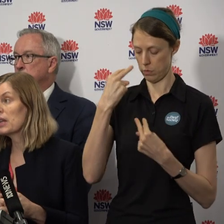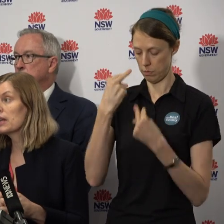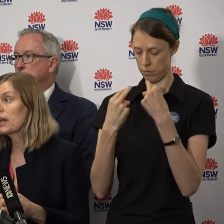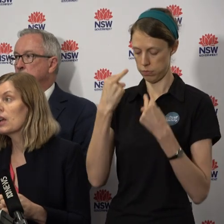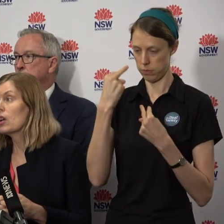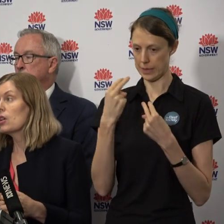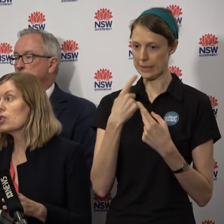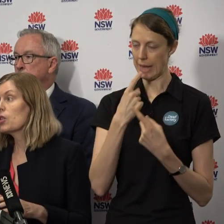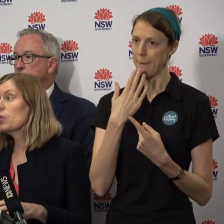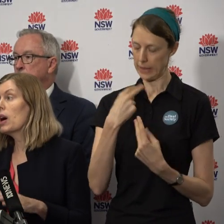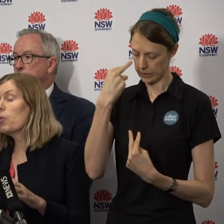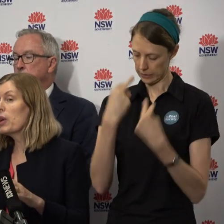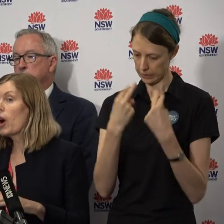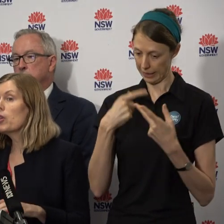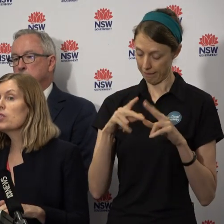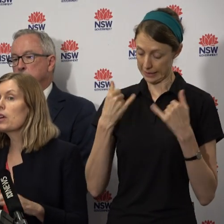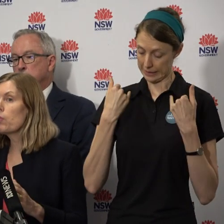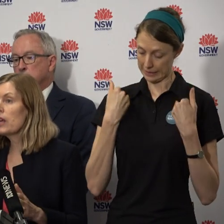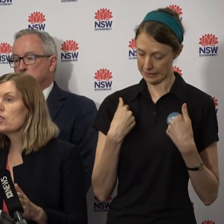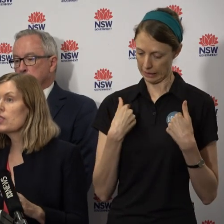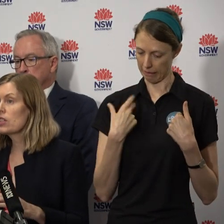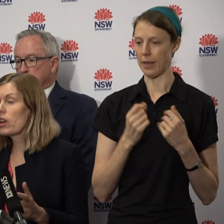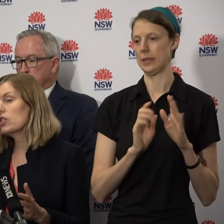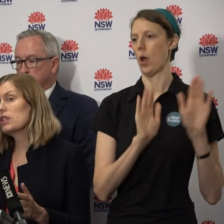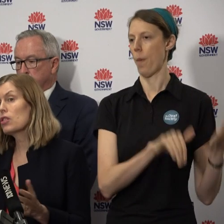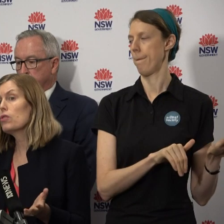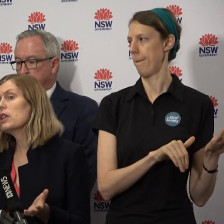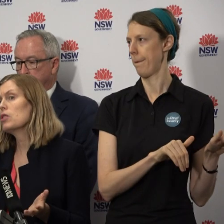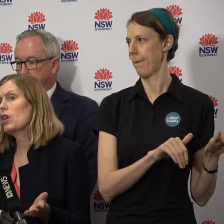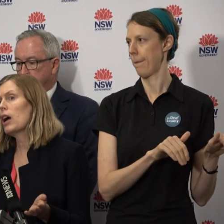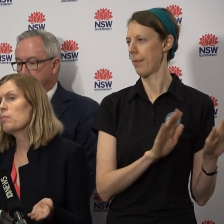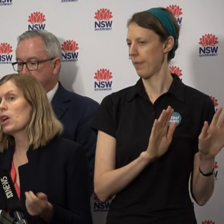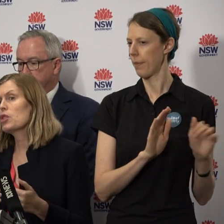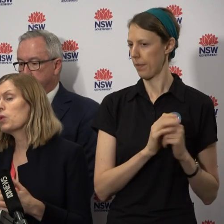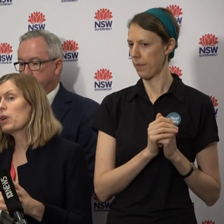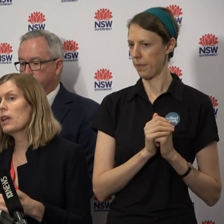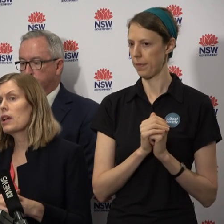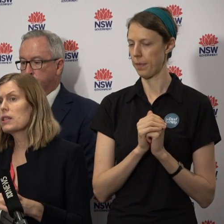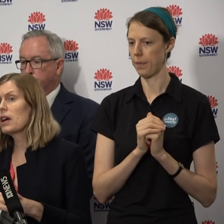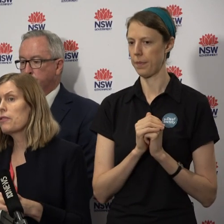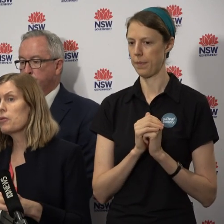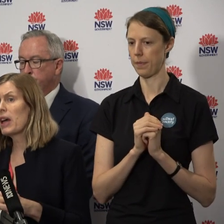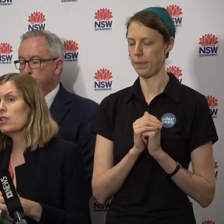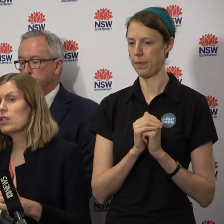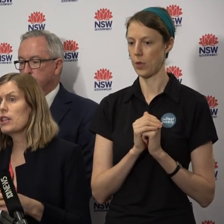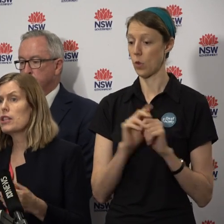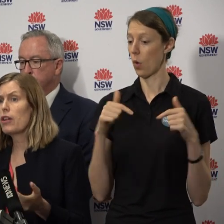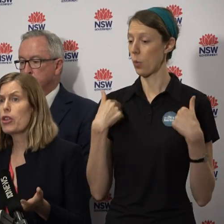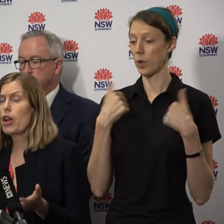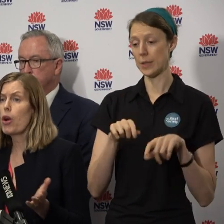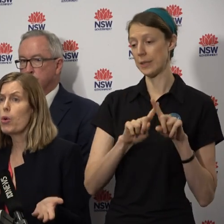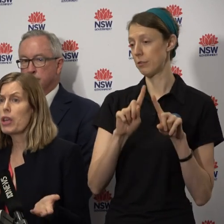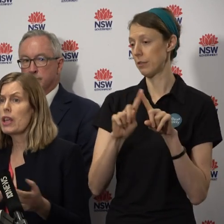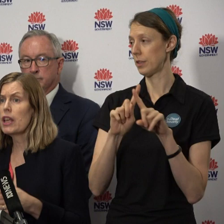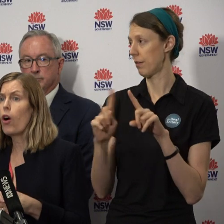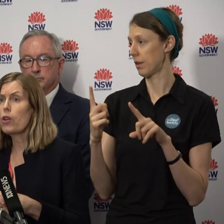self-isolating immediately. So we are using a range of strategies, including deploying staff from agencies